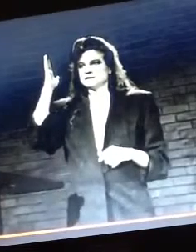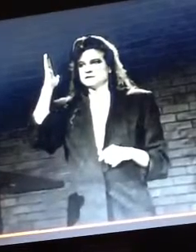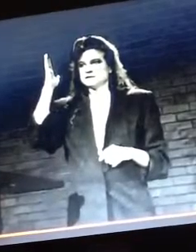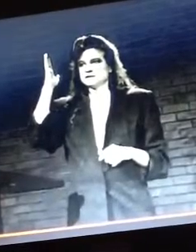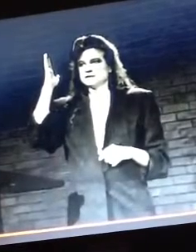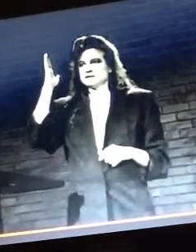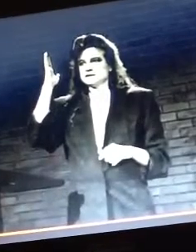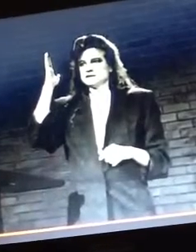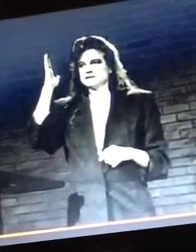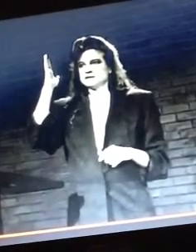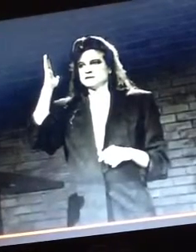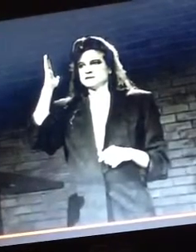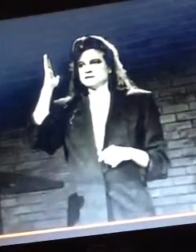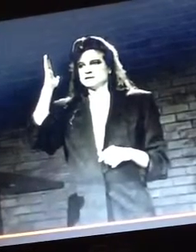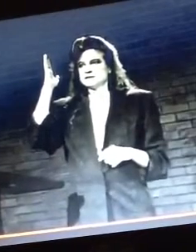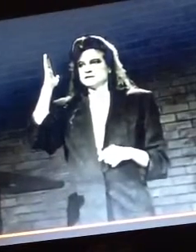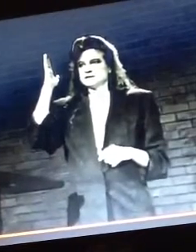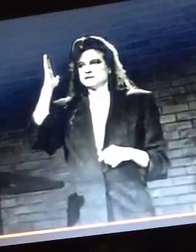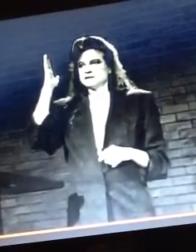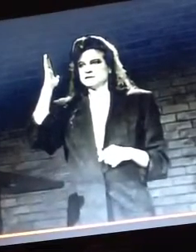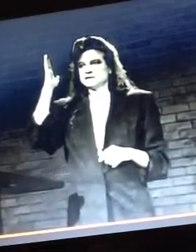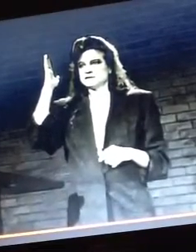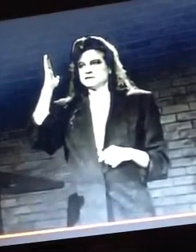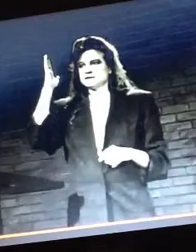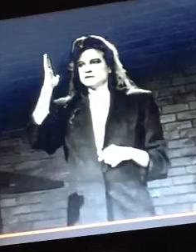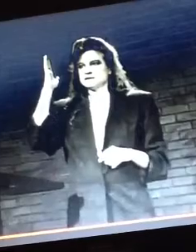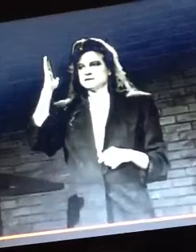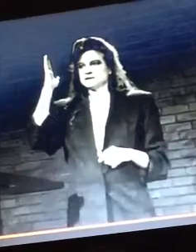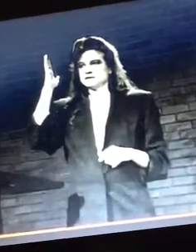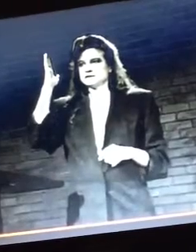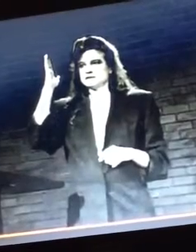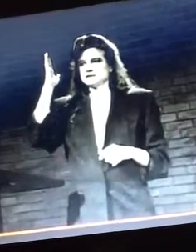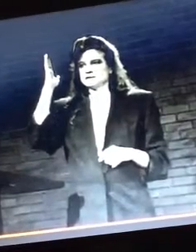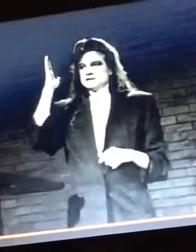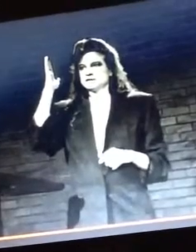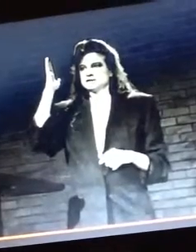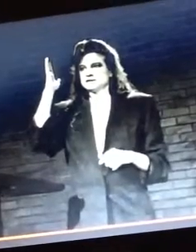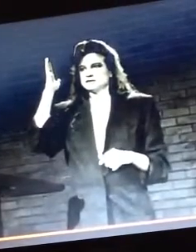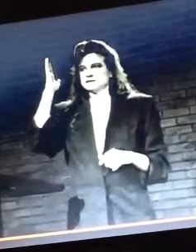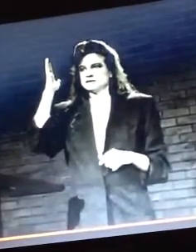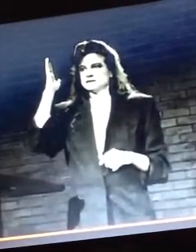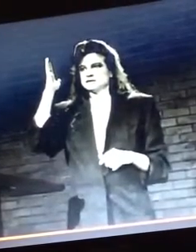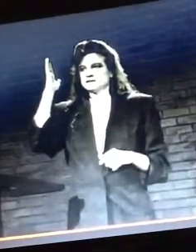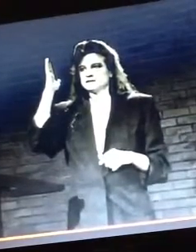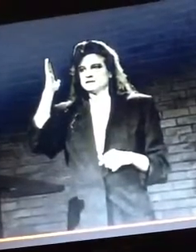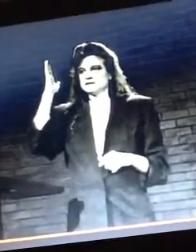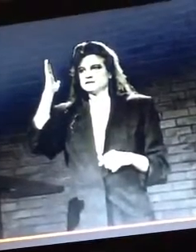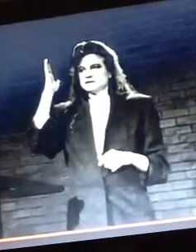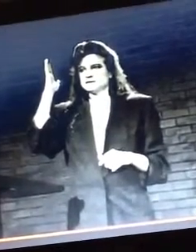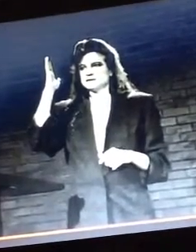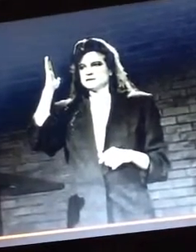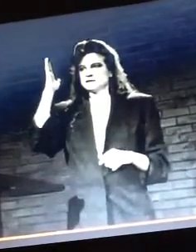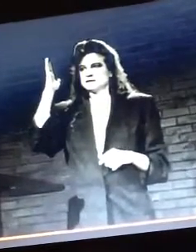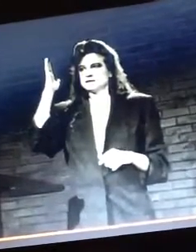woman's interpreter. So they searched and searched for a certified woman interpreter. In Iowa